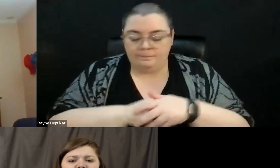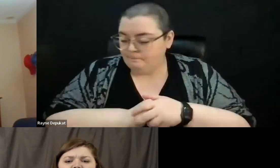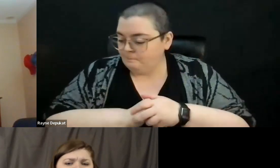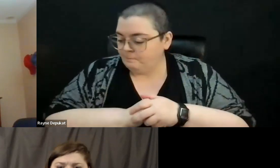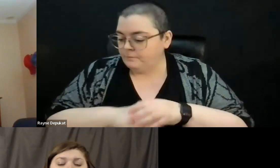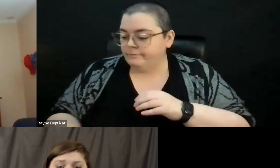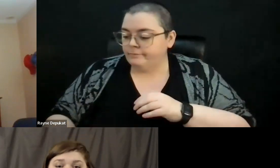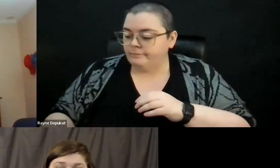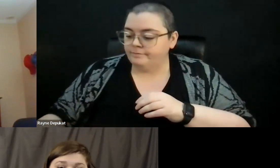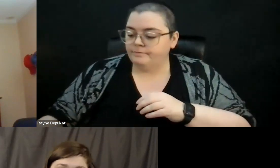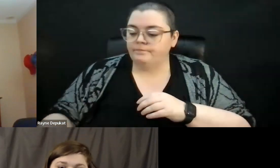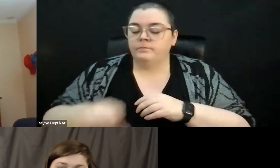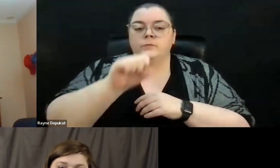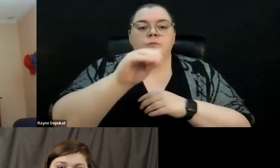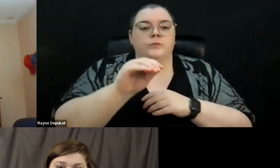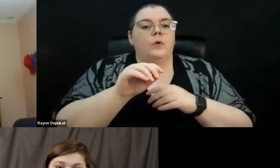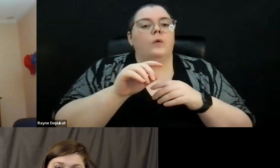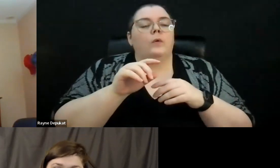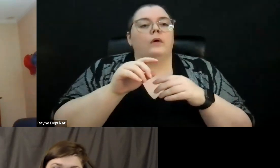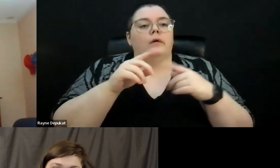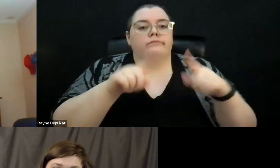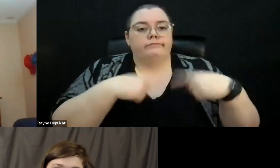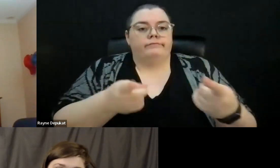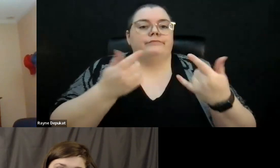I'll give you a brief report.